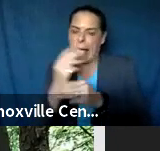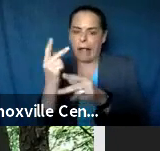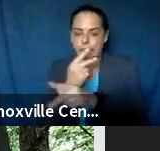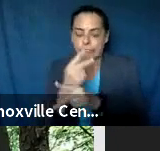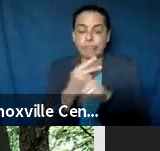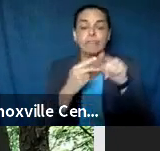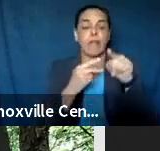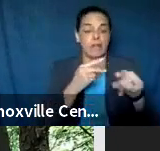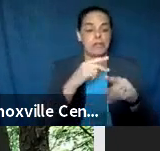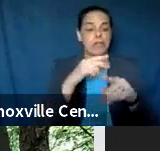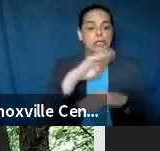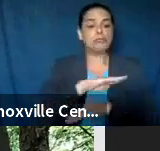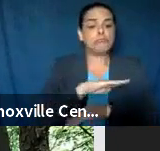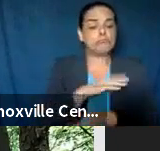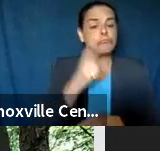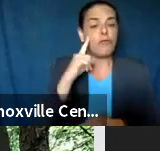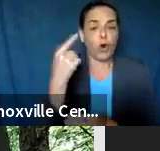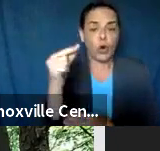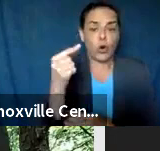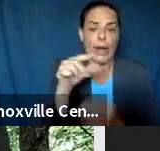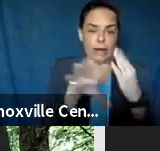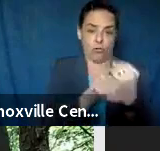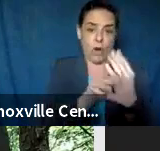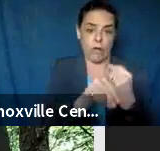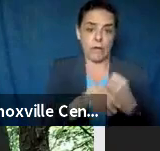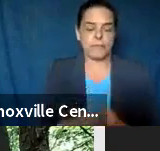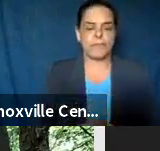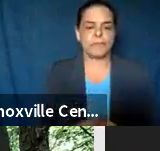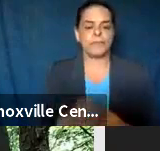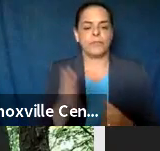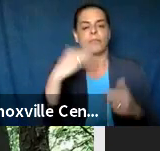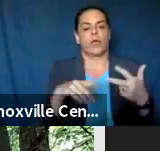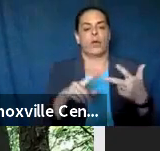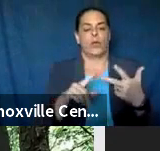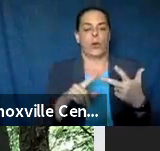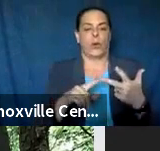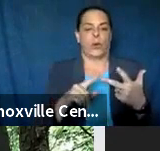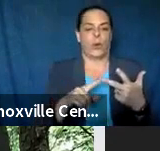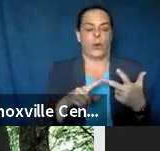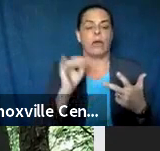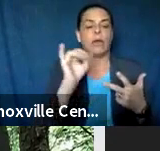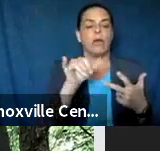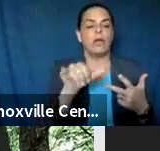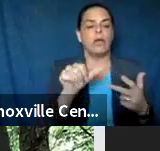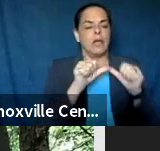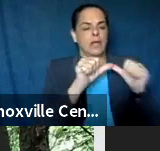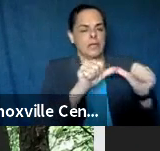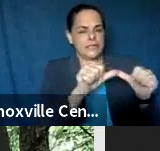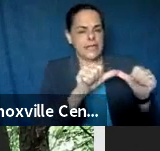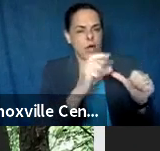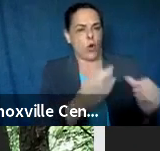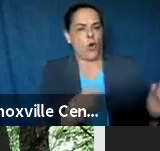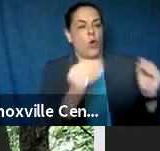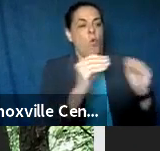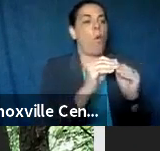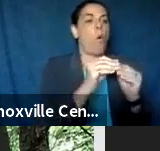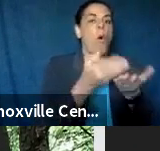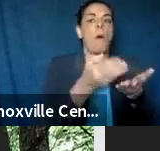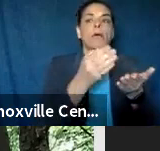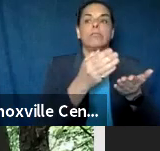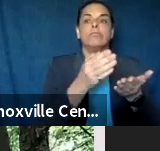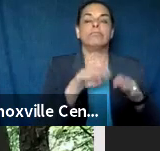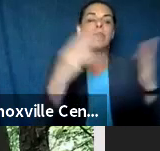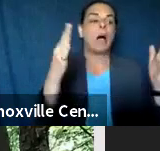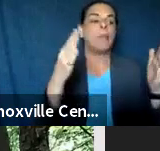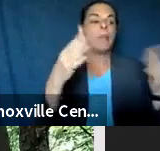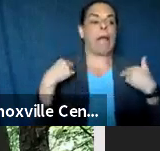the qualifications for green. On the third benchmark, sustained or increased public health capability.